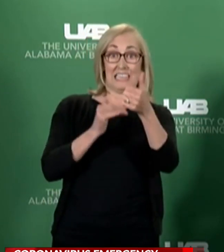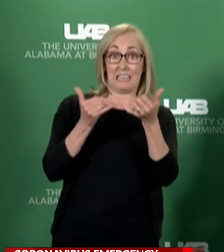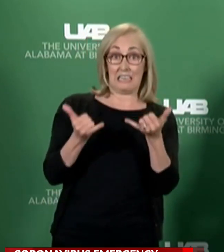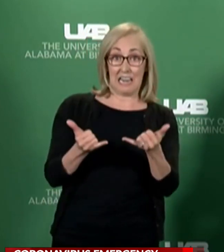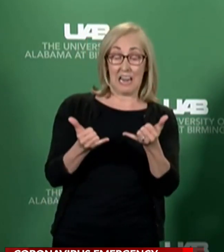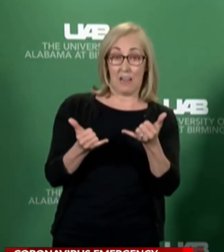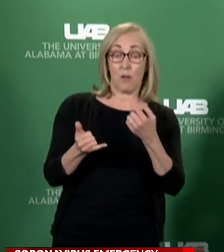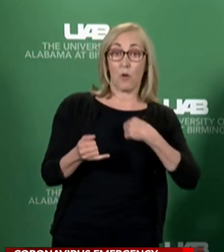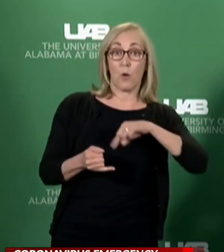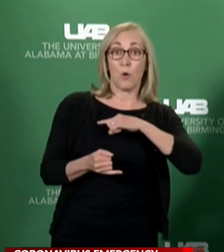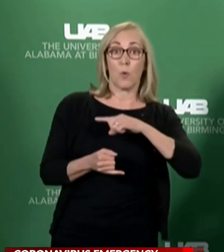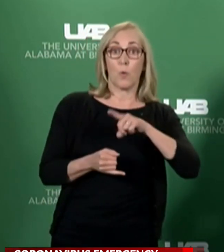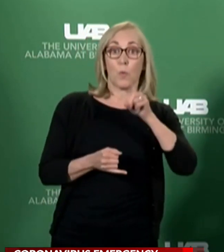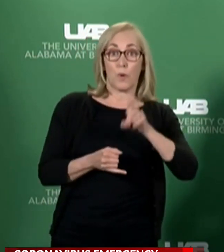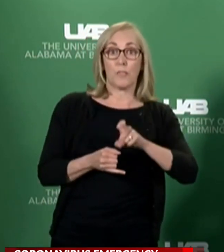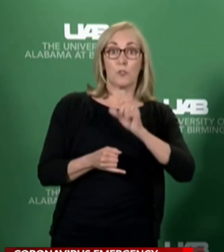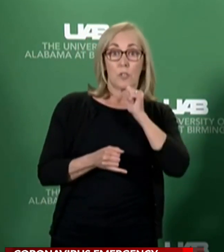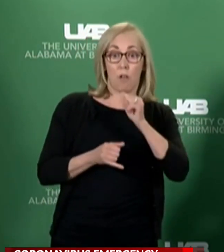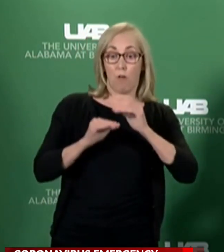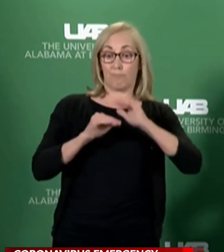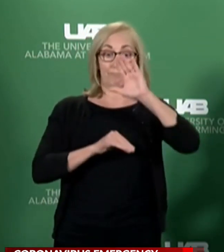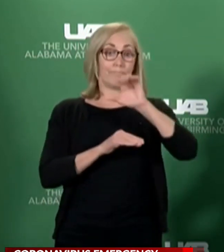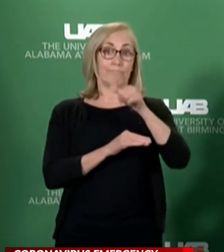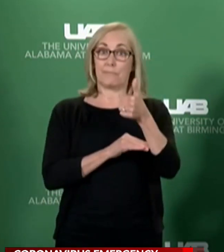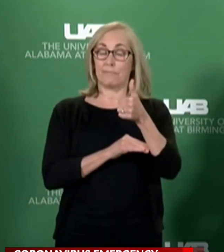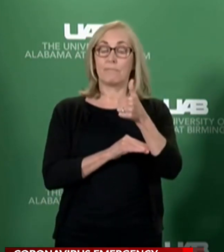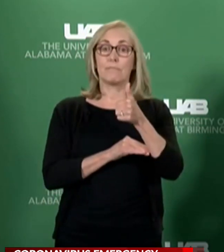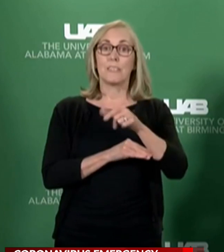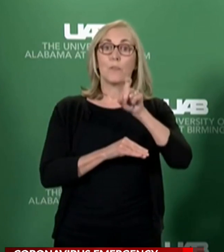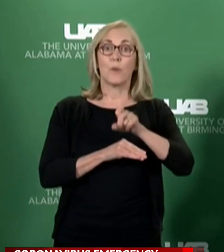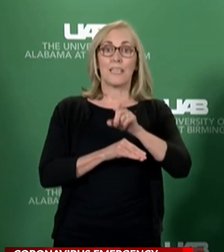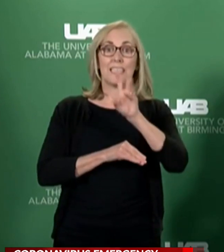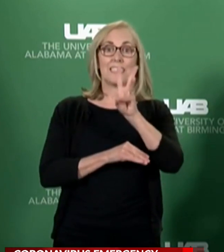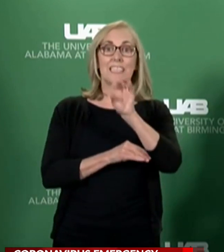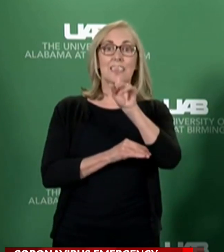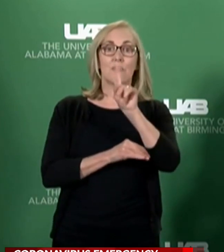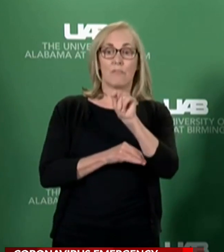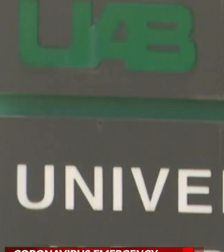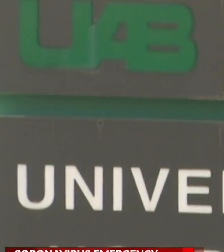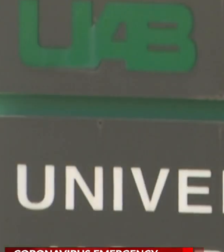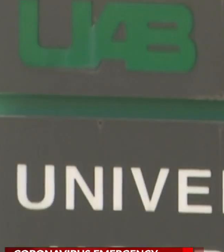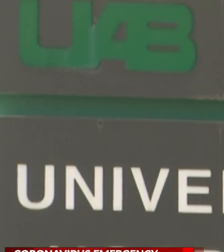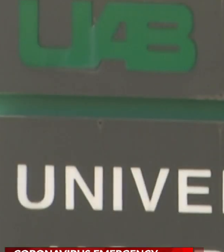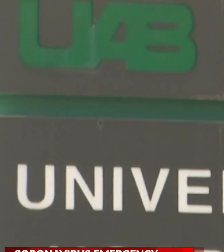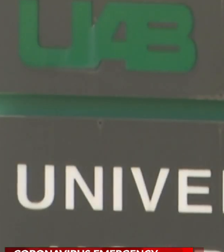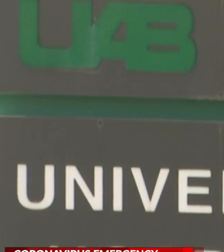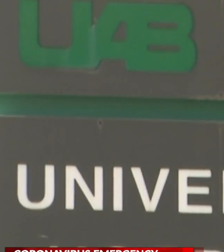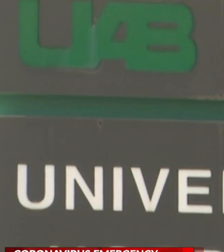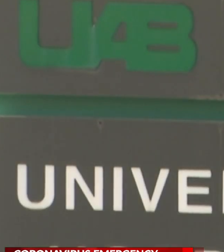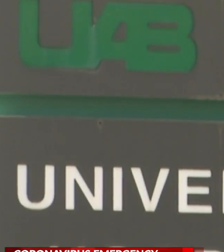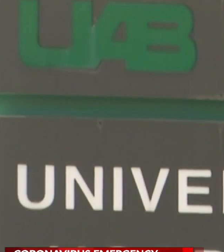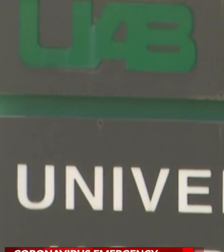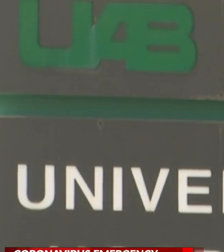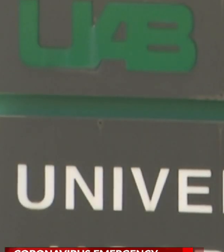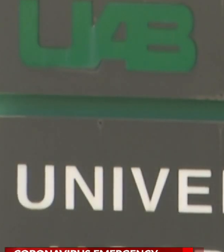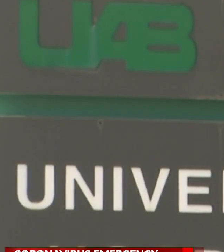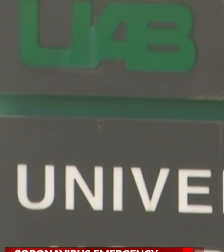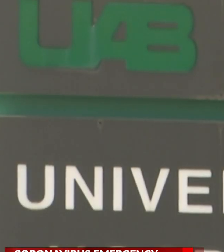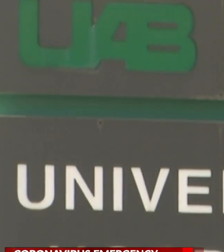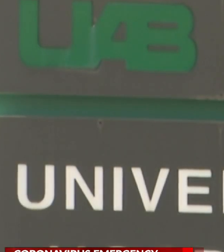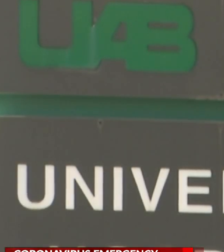with whom we should congregate at any one time. And even then we need 6 feet of distance between us. And because of